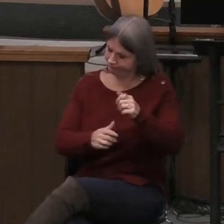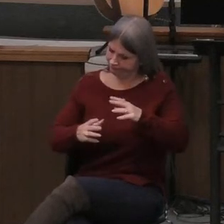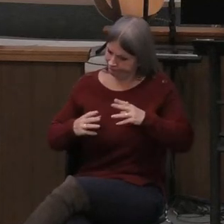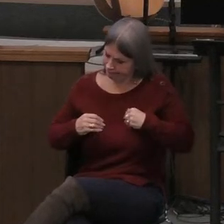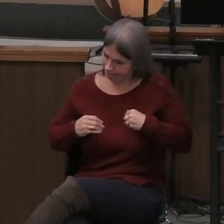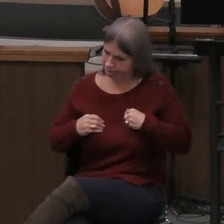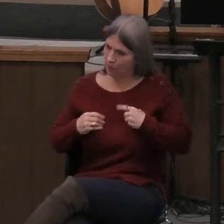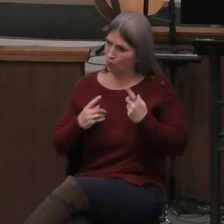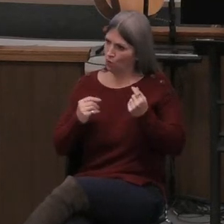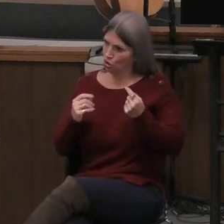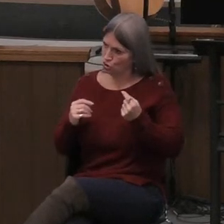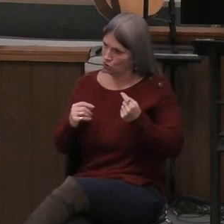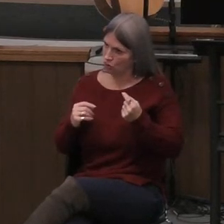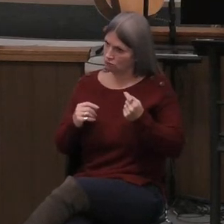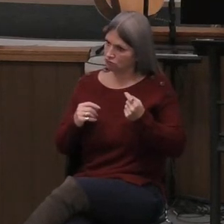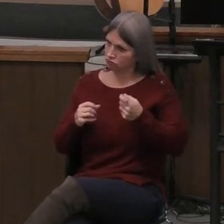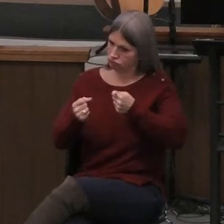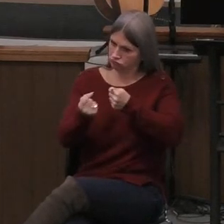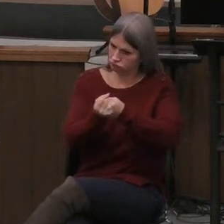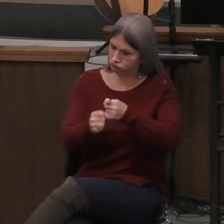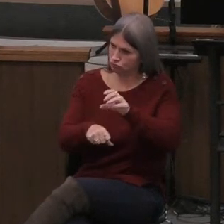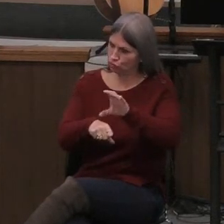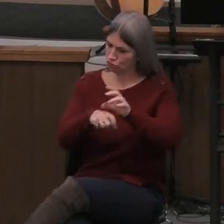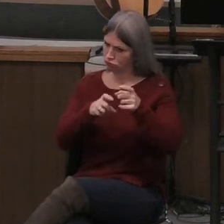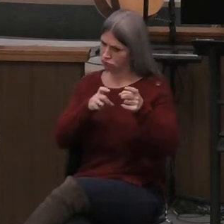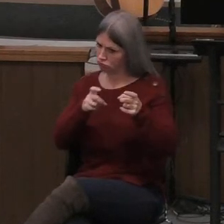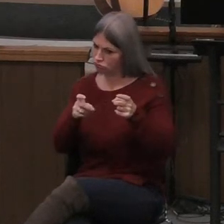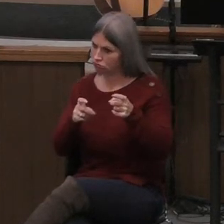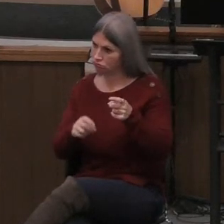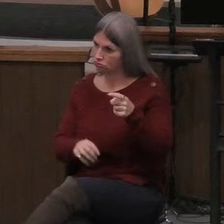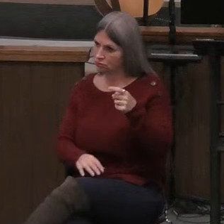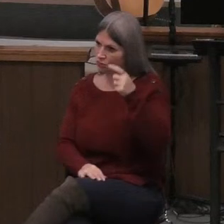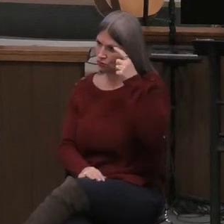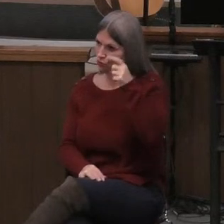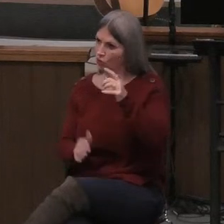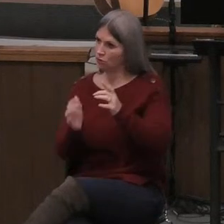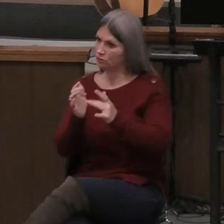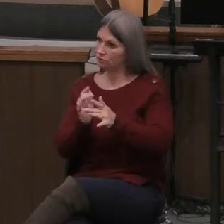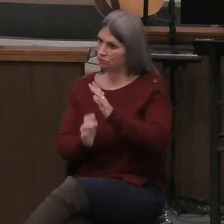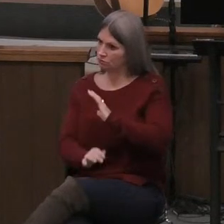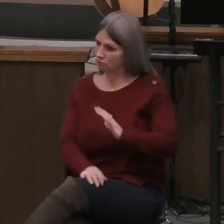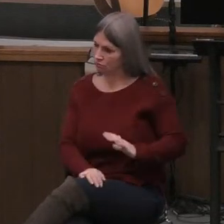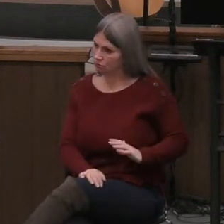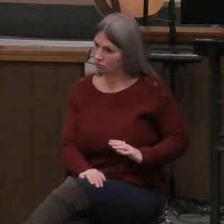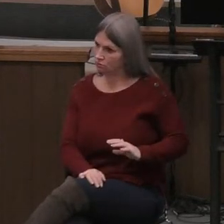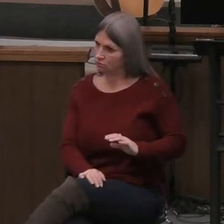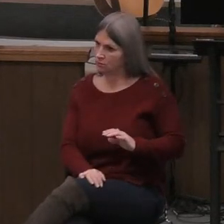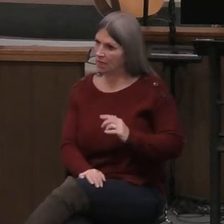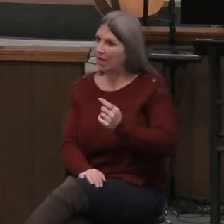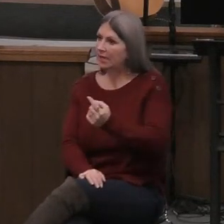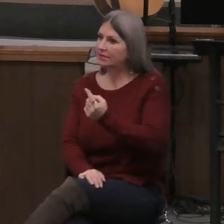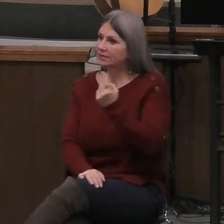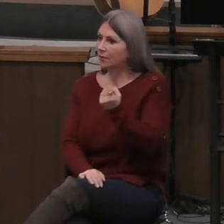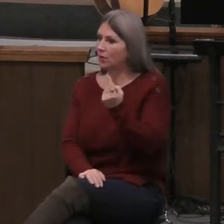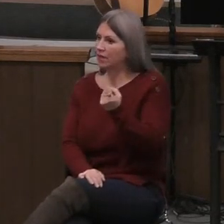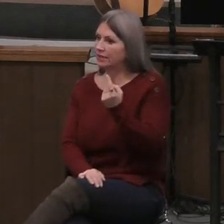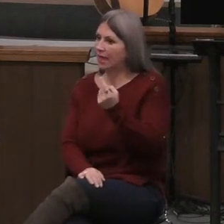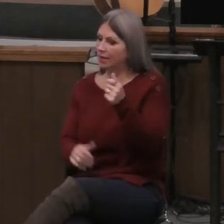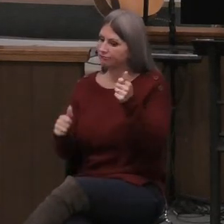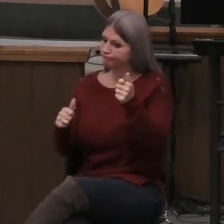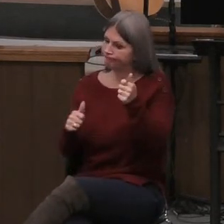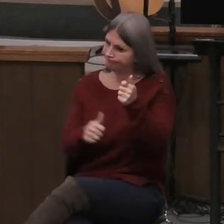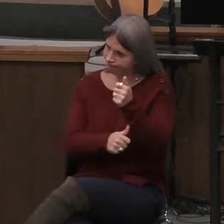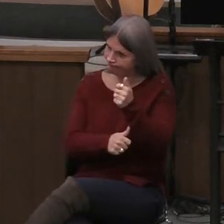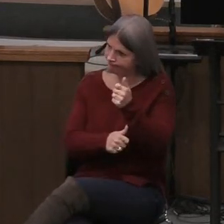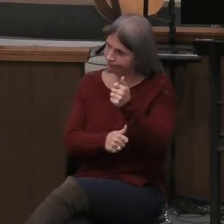managed the church, so to speak, for Christ. A steward is a slave who